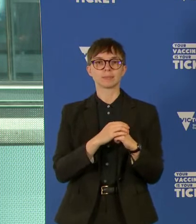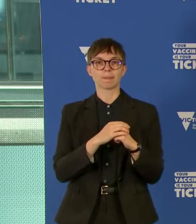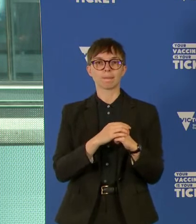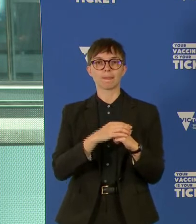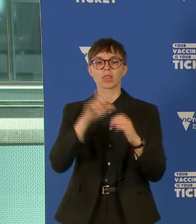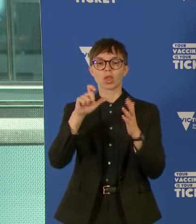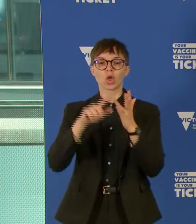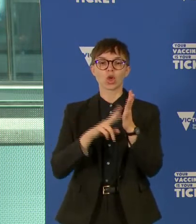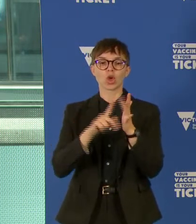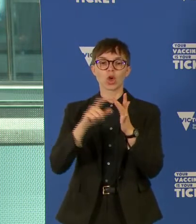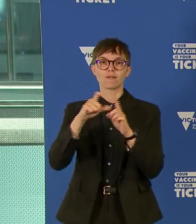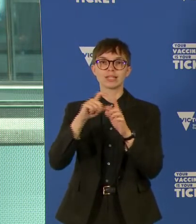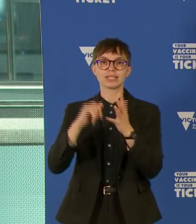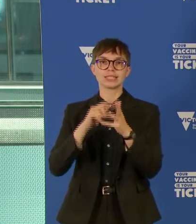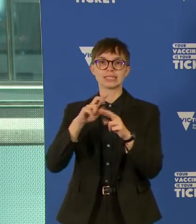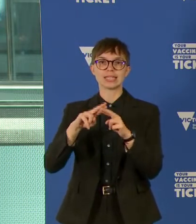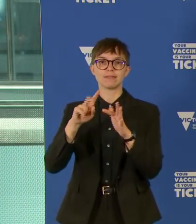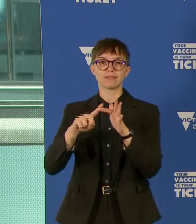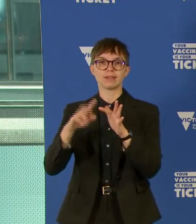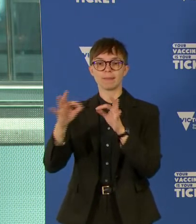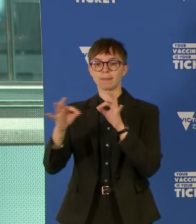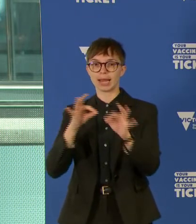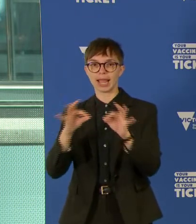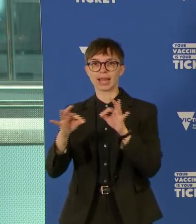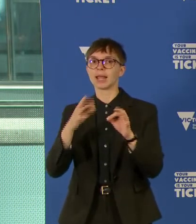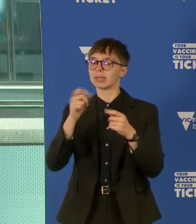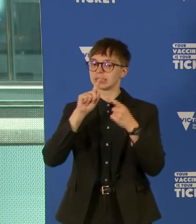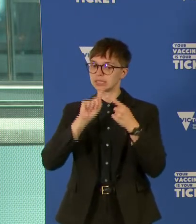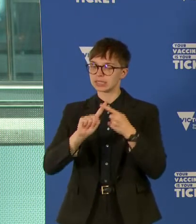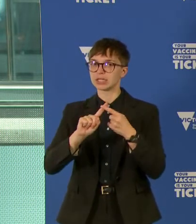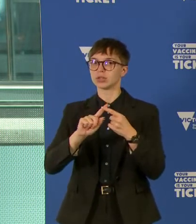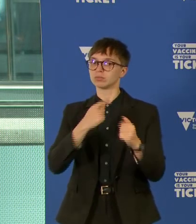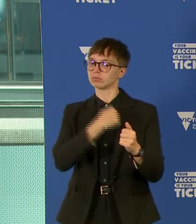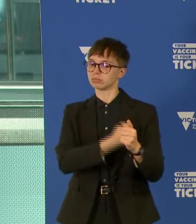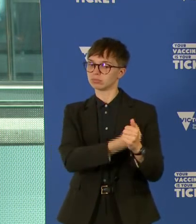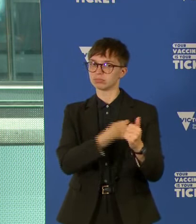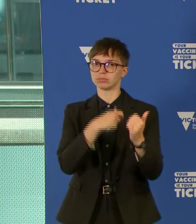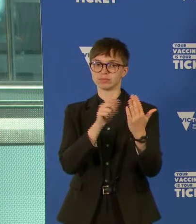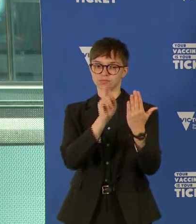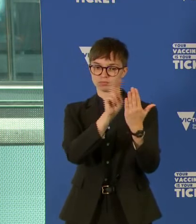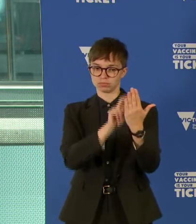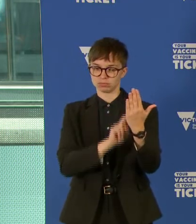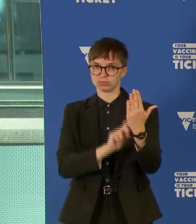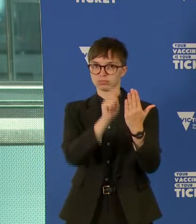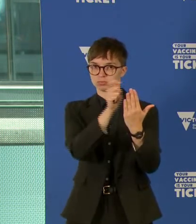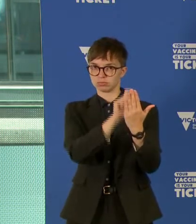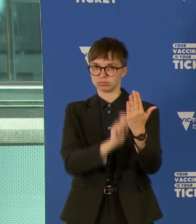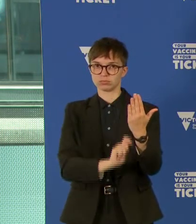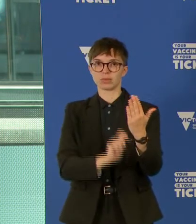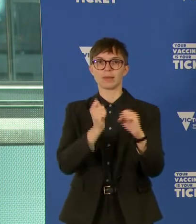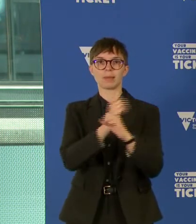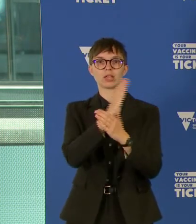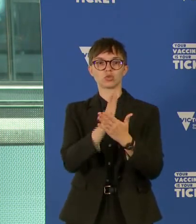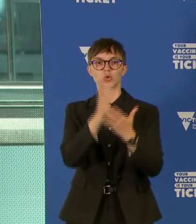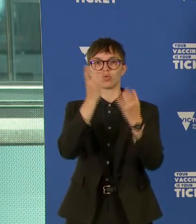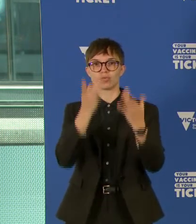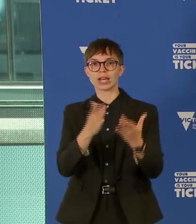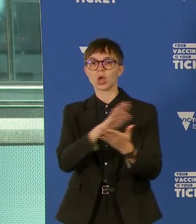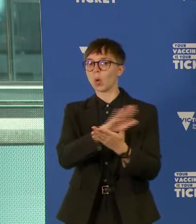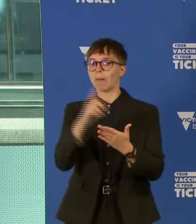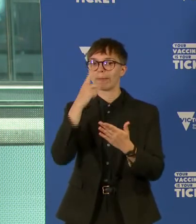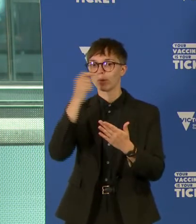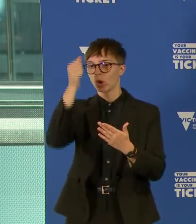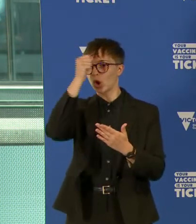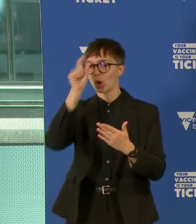that is applied is up to each workplace, and of course a key part of that is testing, and the state will continue to do its